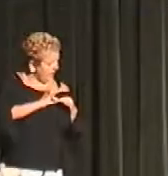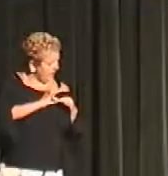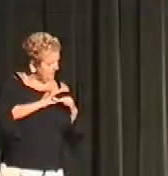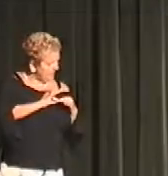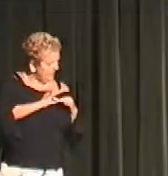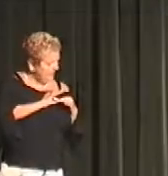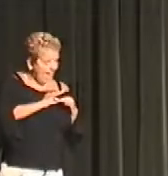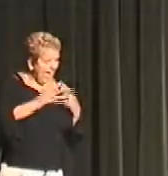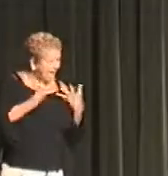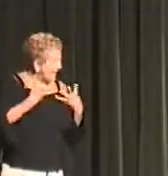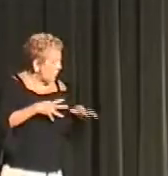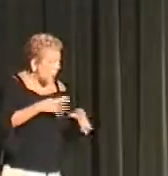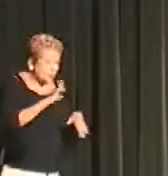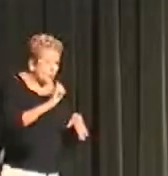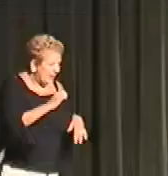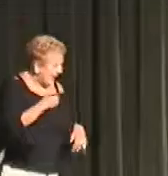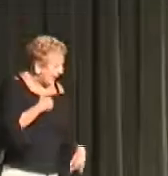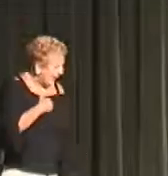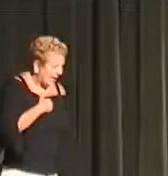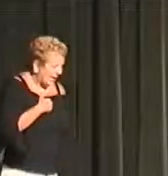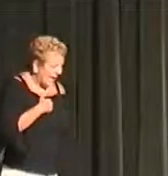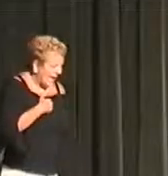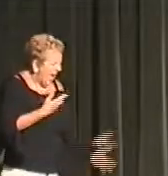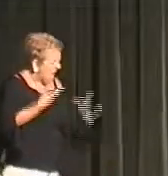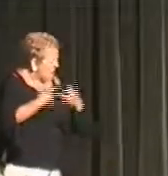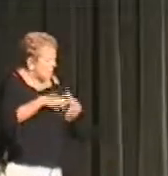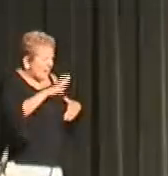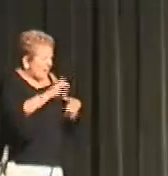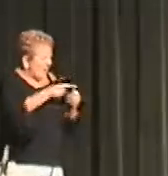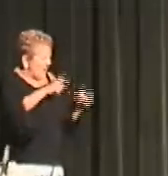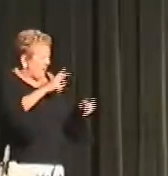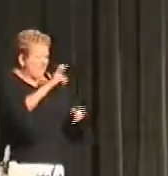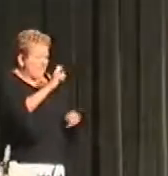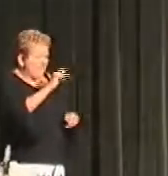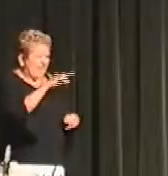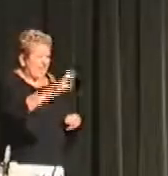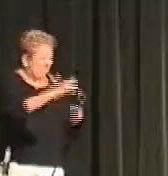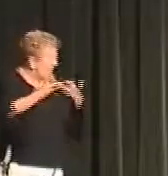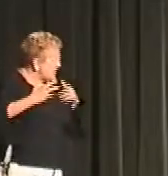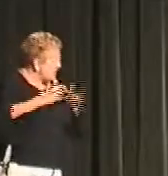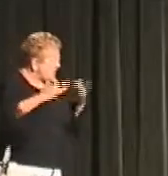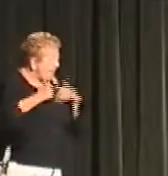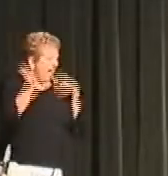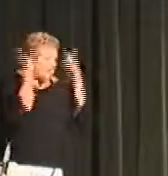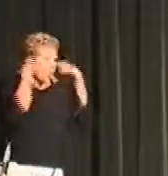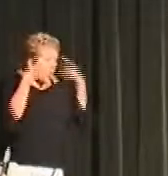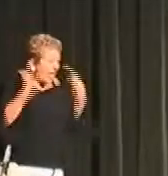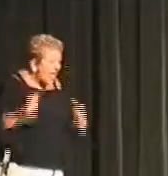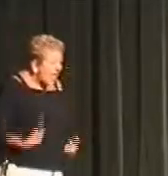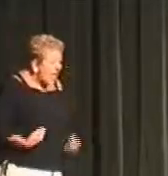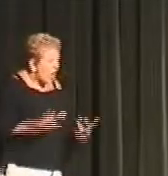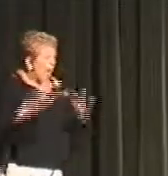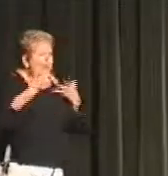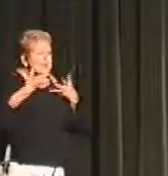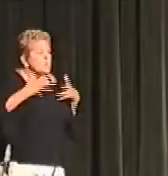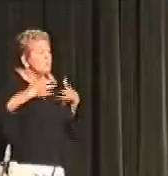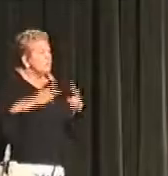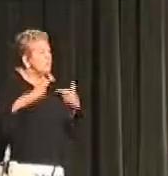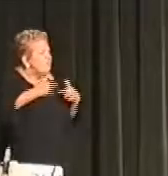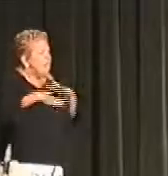look like me. I never wanted to be from Venice. I didn't want to have curly hair. I didn't want to live in my alcoholic home. I didn't want to do anything like what was happening in my life. And